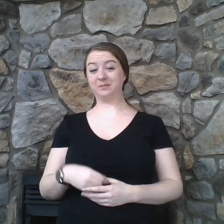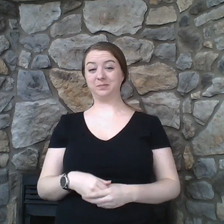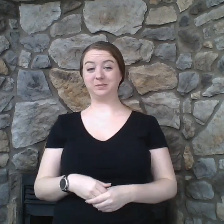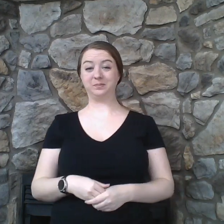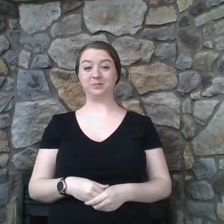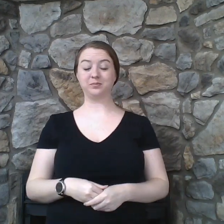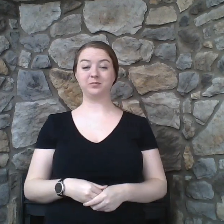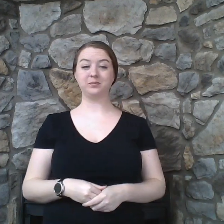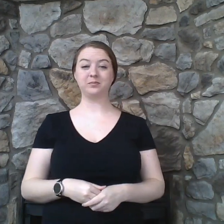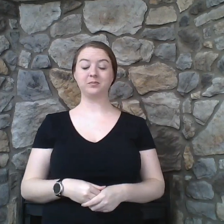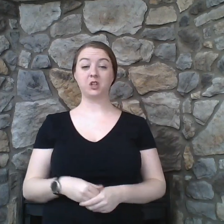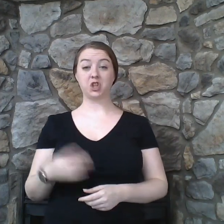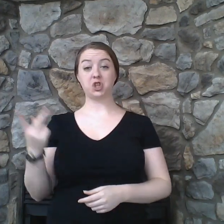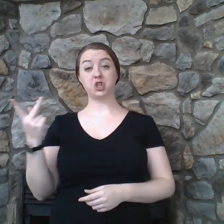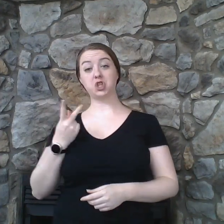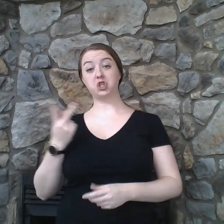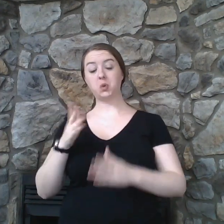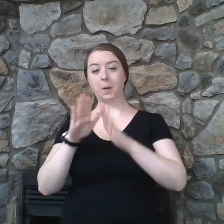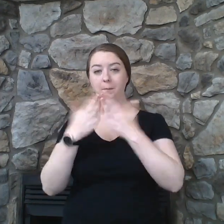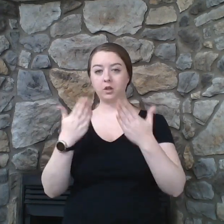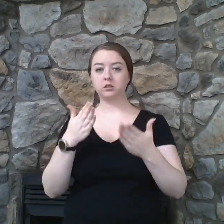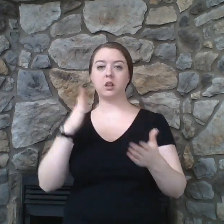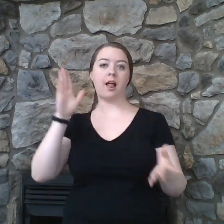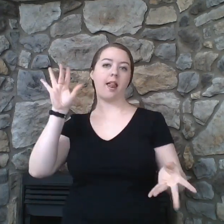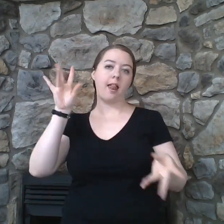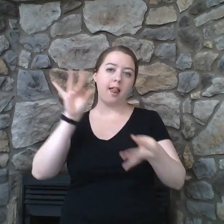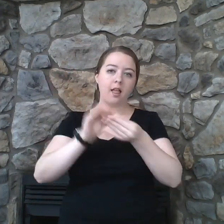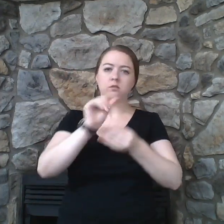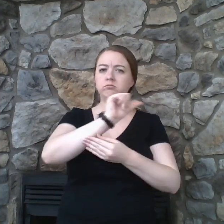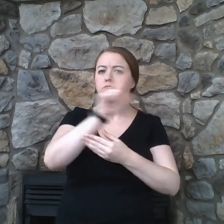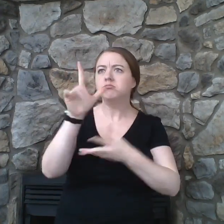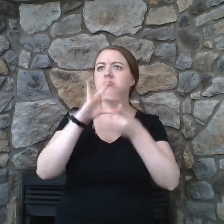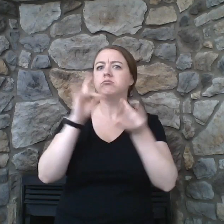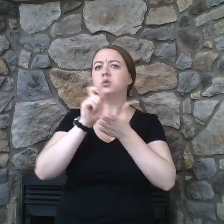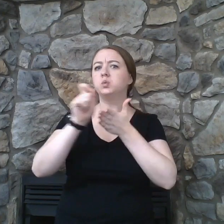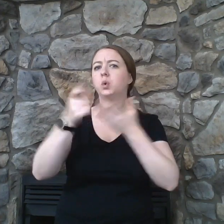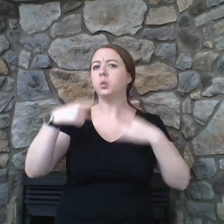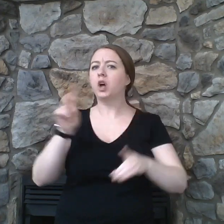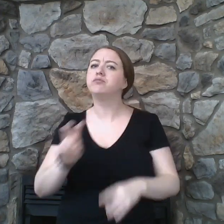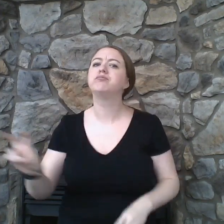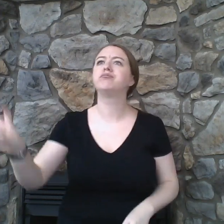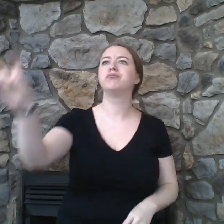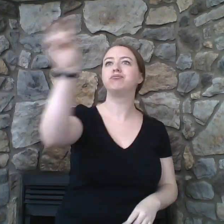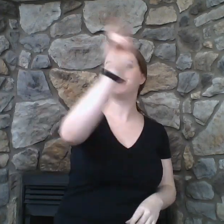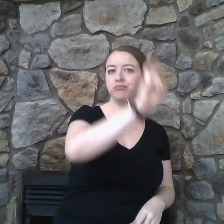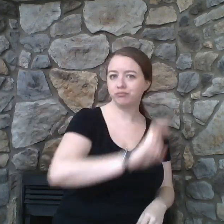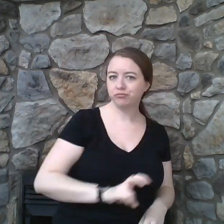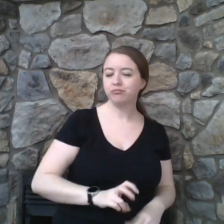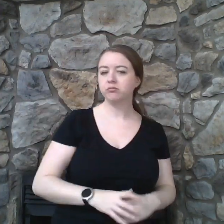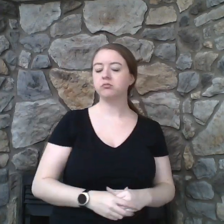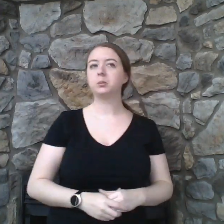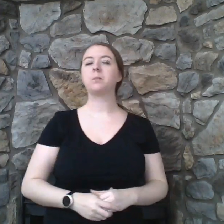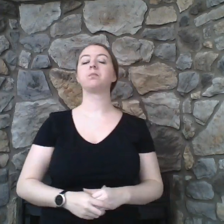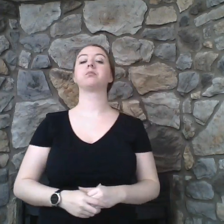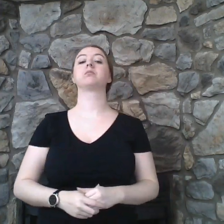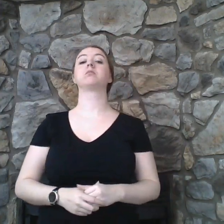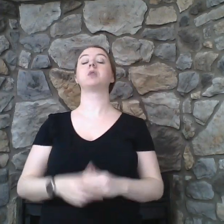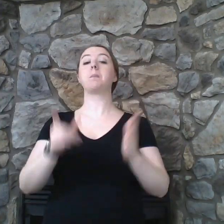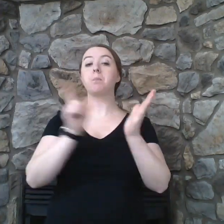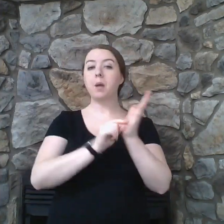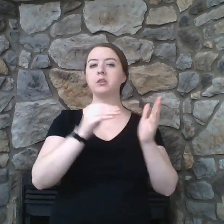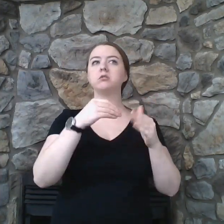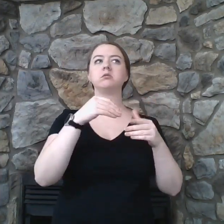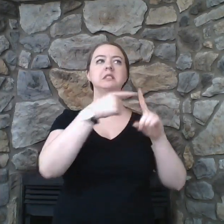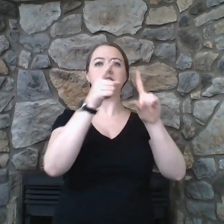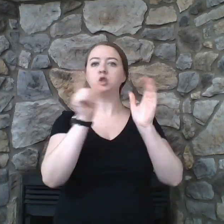Right there. These books are a collection of all the stories that he wrote while he was traveling. So they